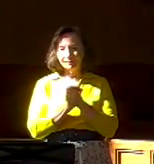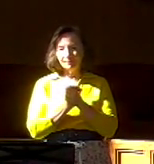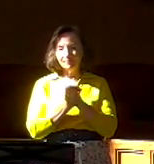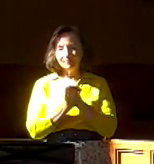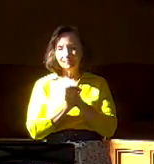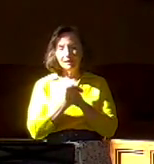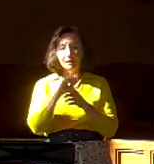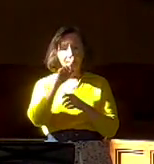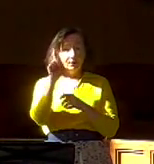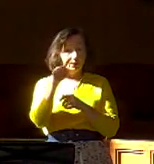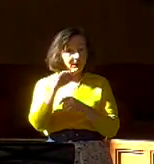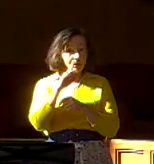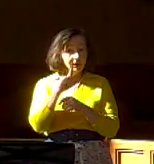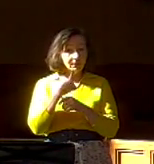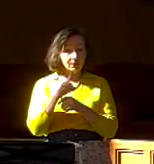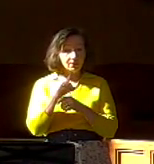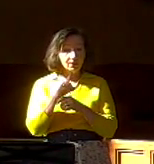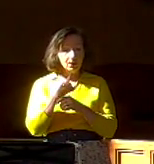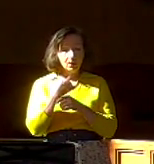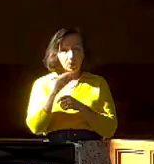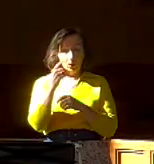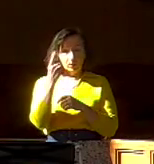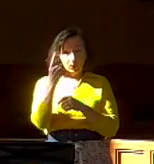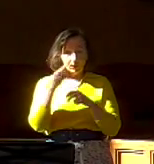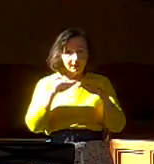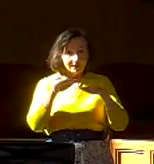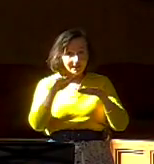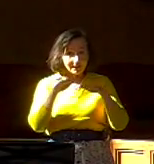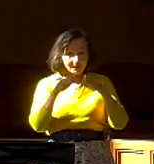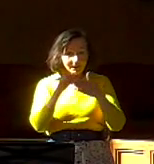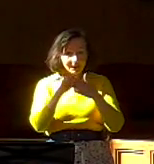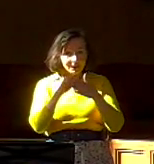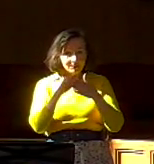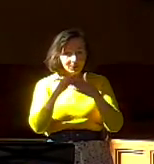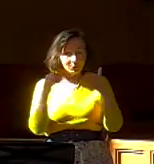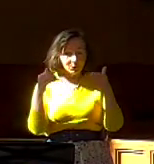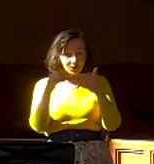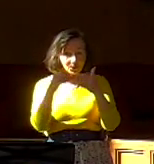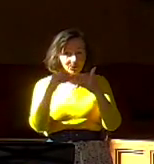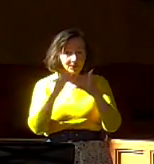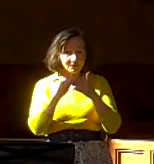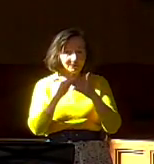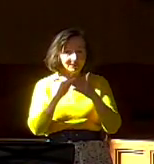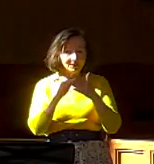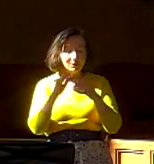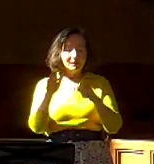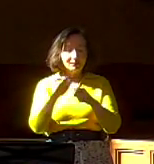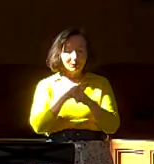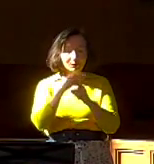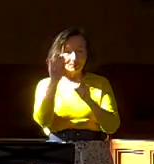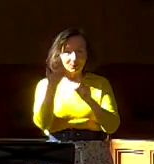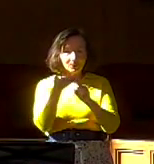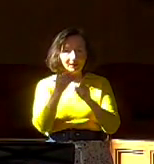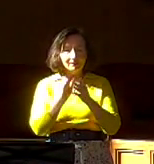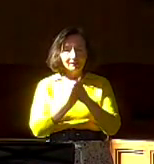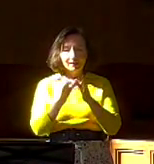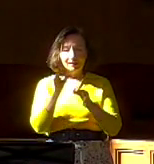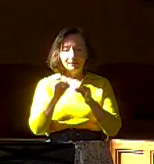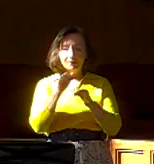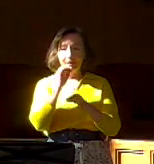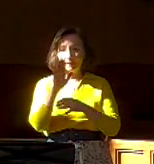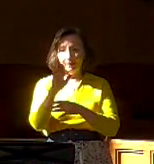The question is, what's one step that can move you closer to being fully persuaded? If you're not there